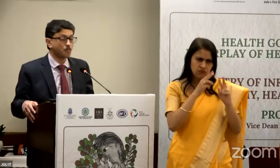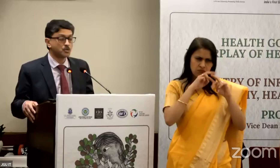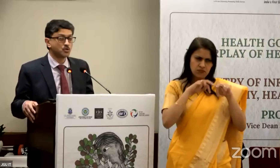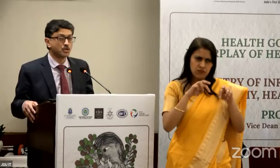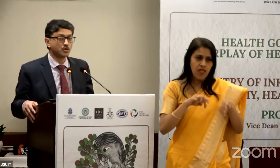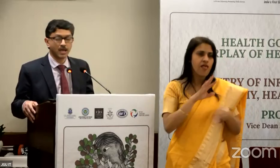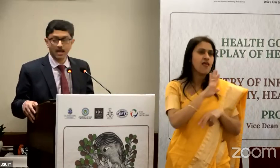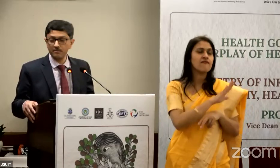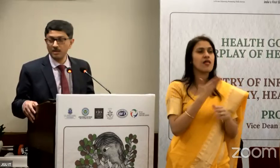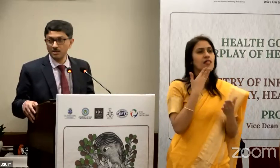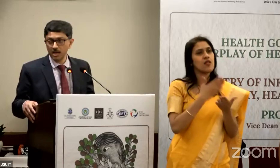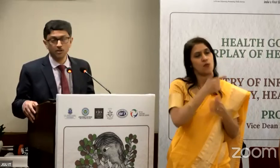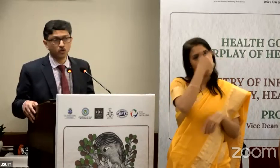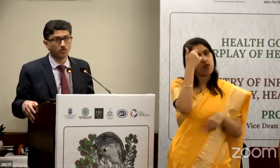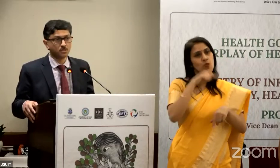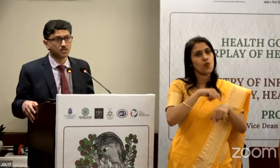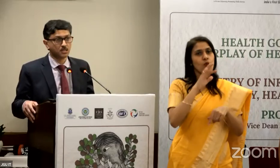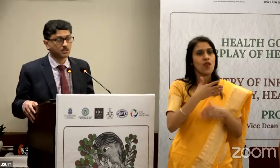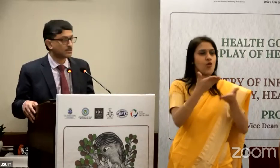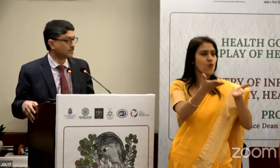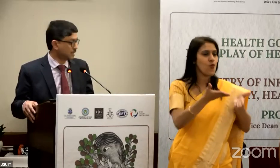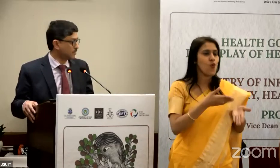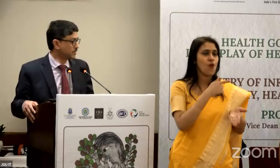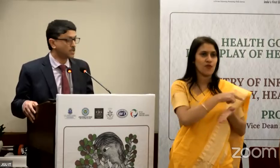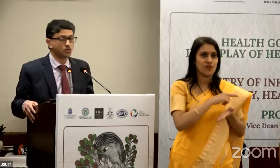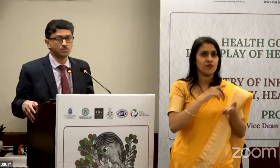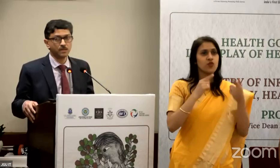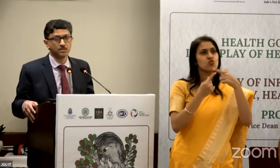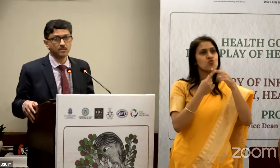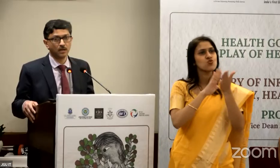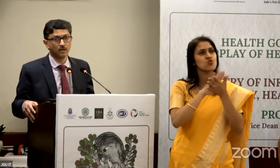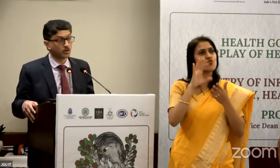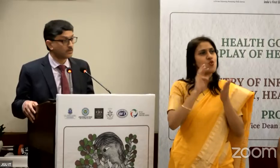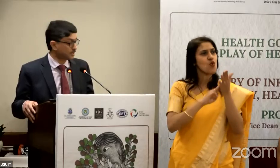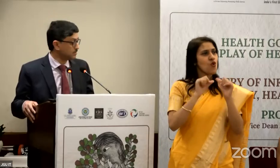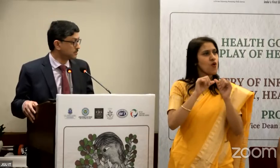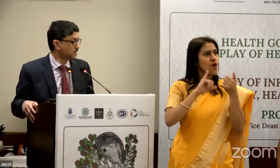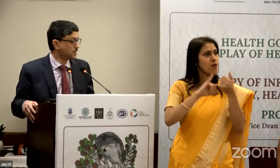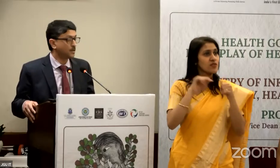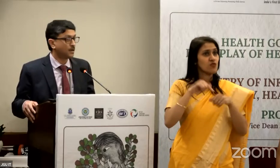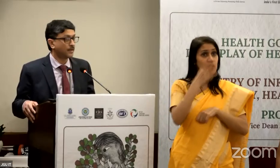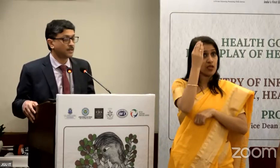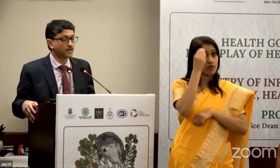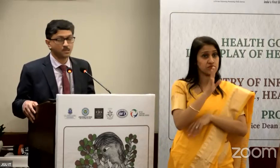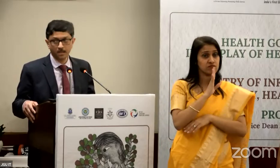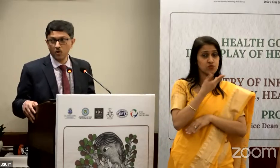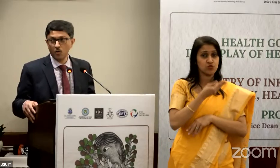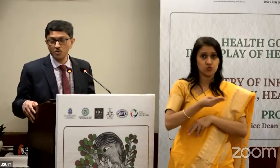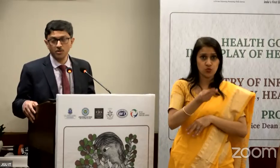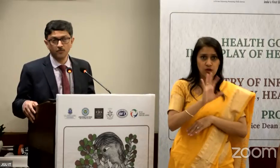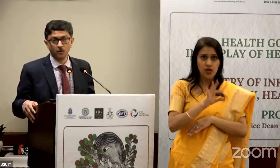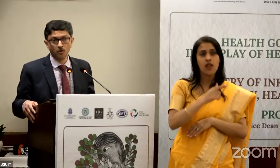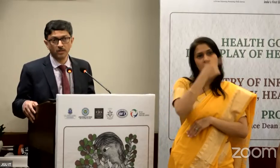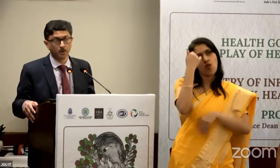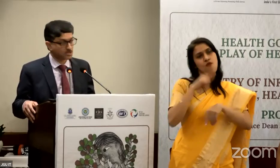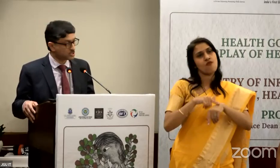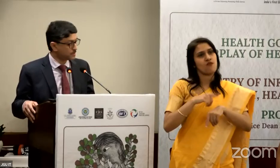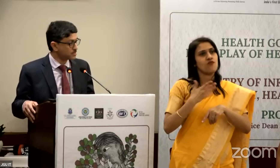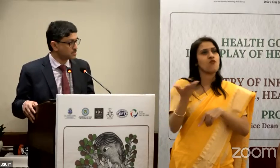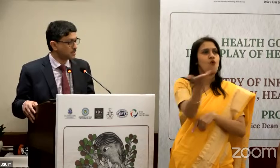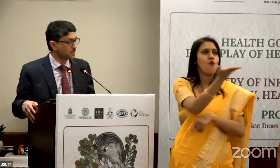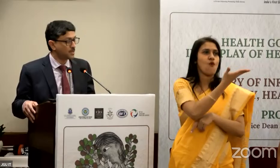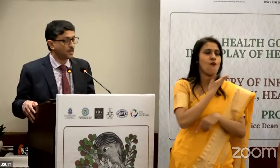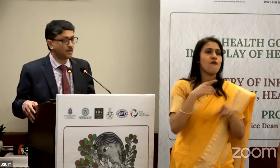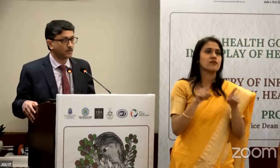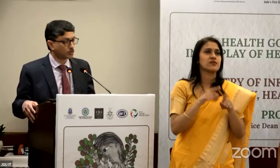great opportunity to have Chantal Thomas giving the keynote speech today evening. And that is a great opportunity for all the